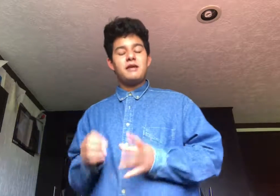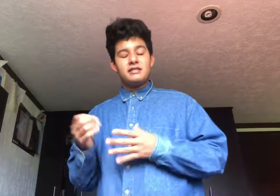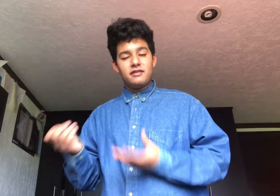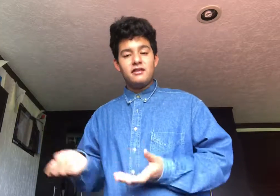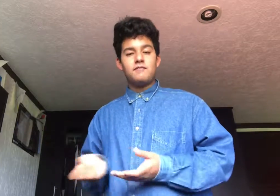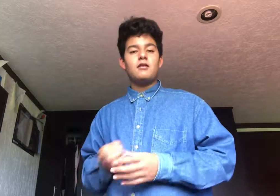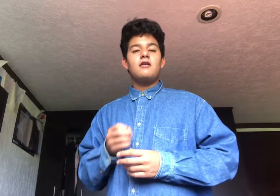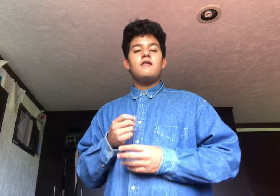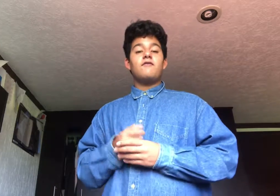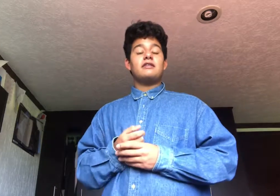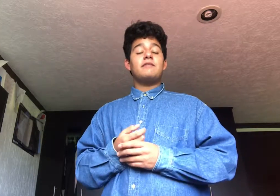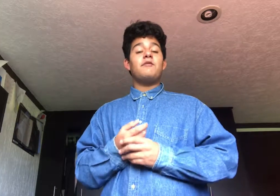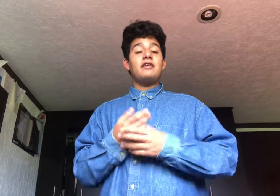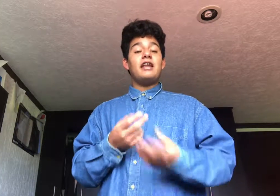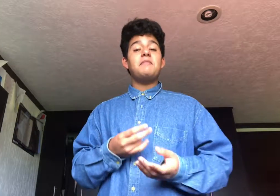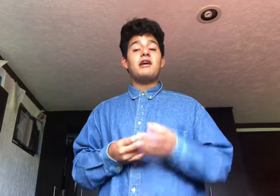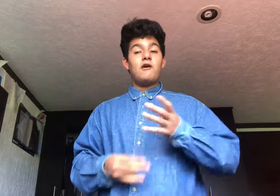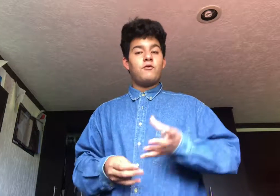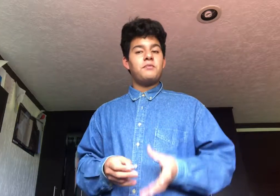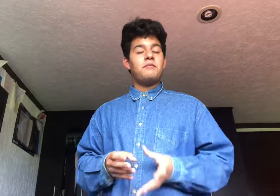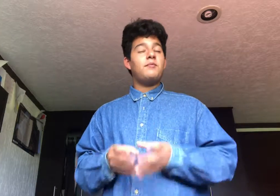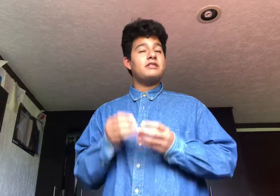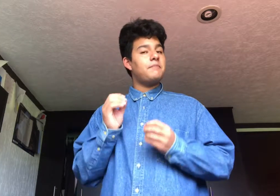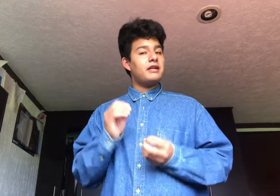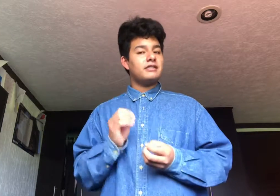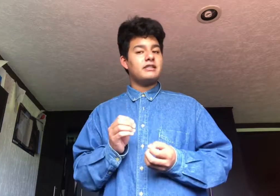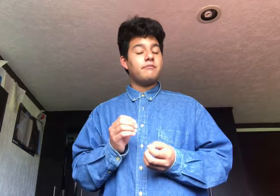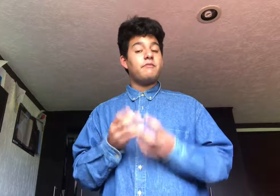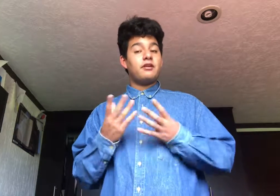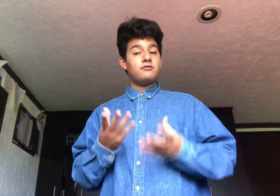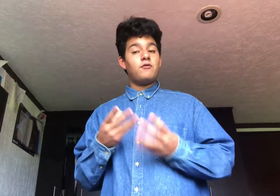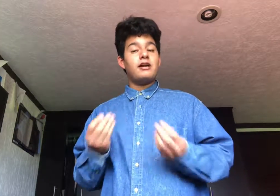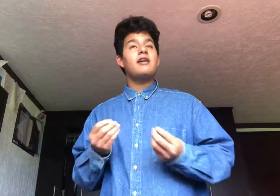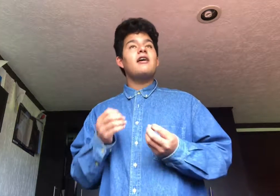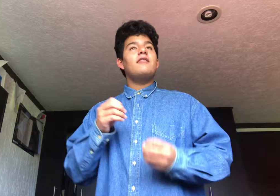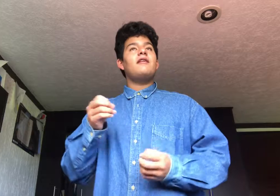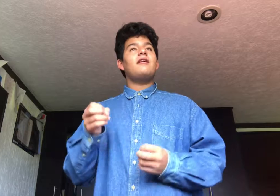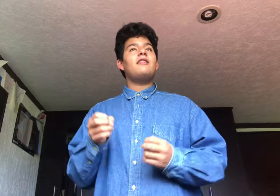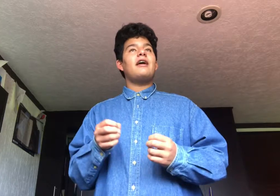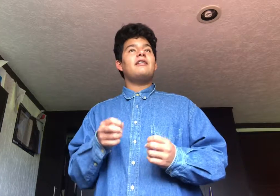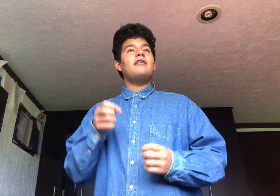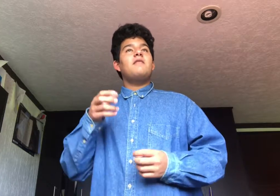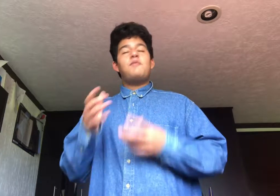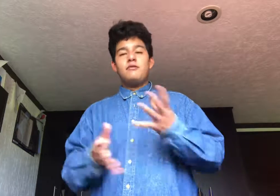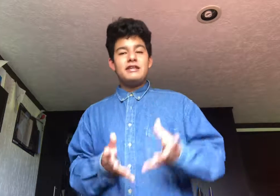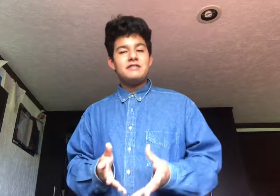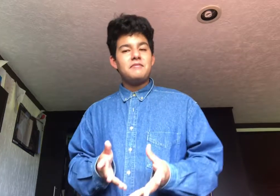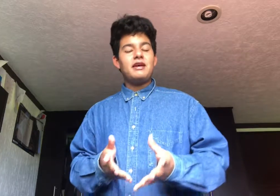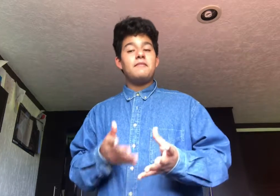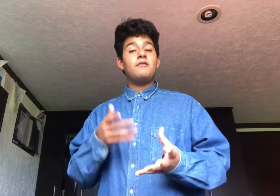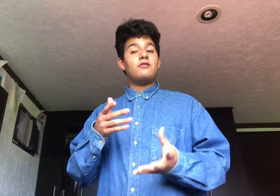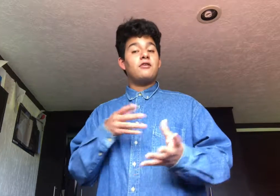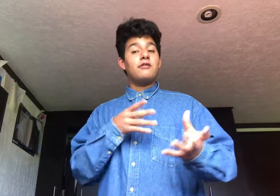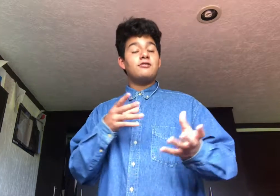space theme. For example, the anime Cowboy Bebop is the best example because why? They are like policemen, but they also